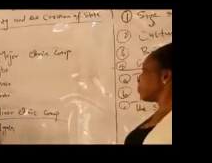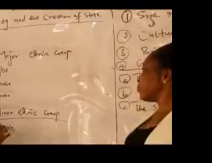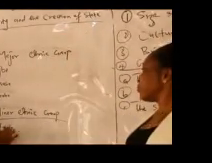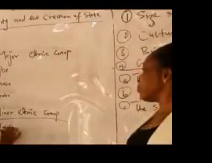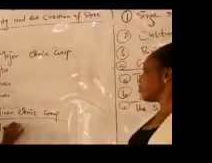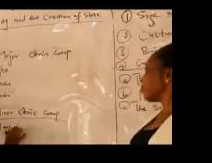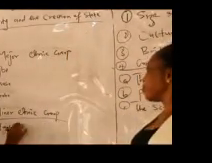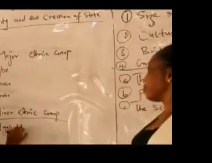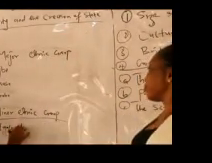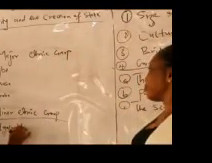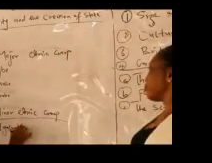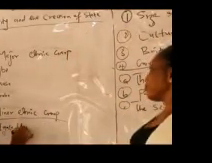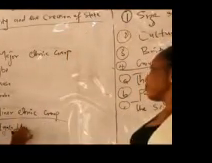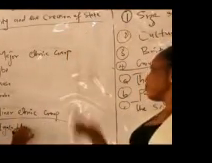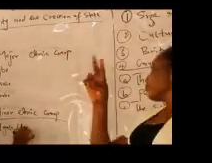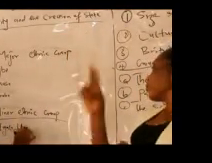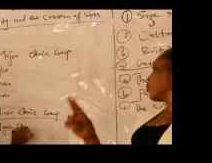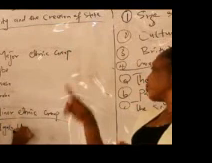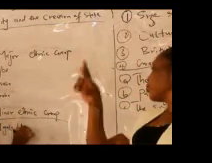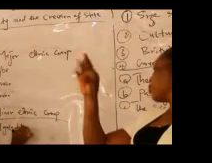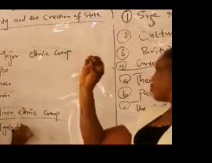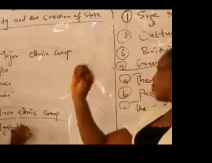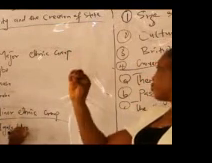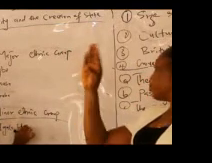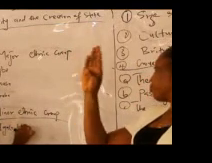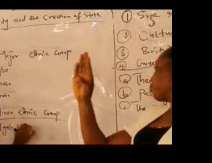We have Urobo.